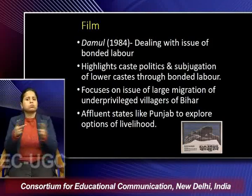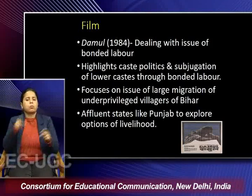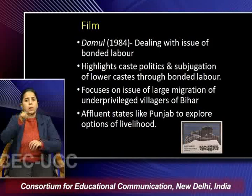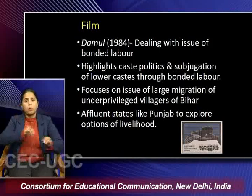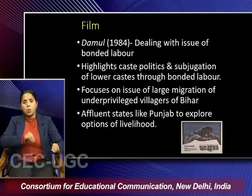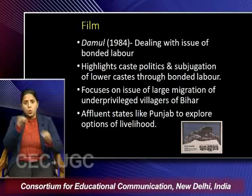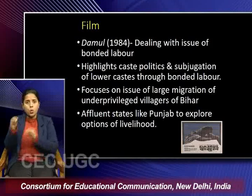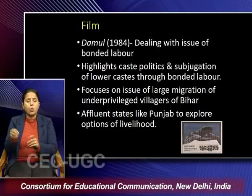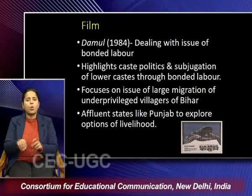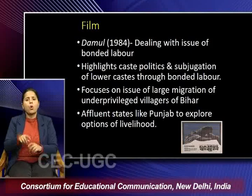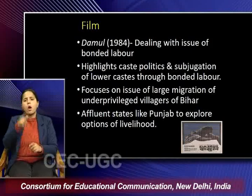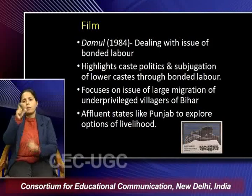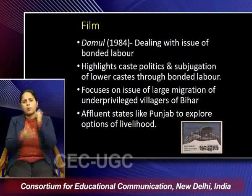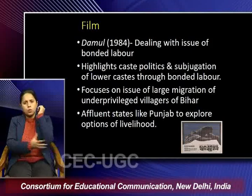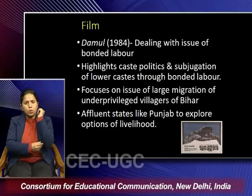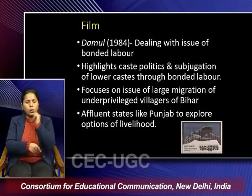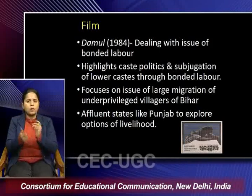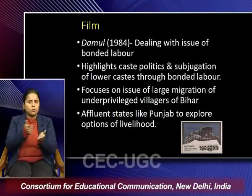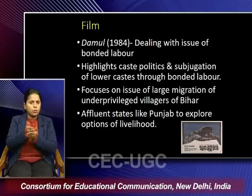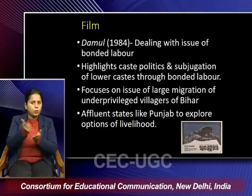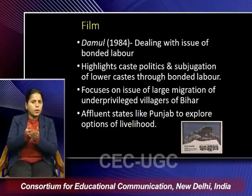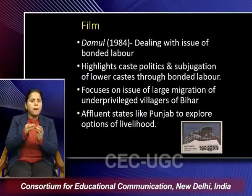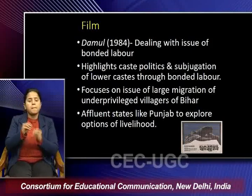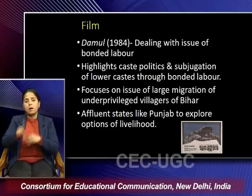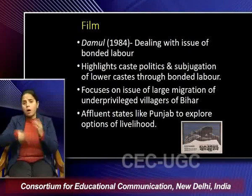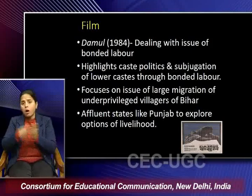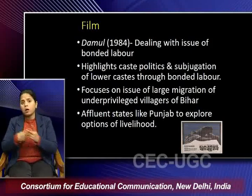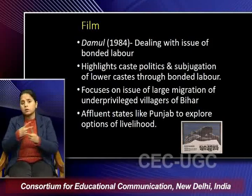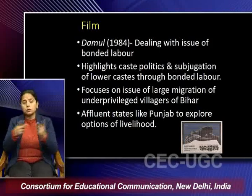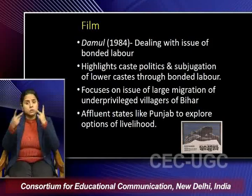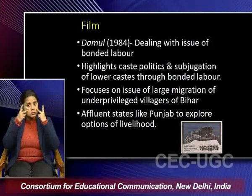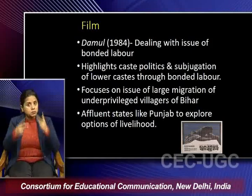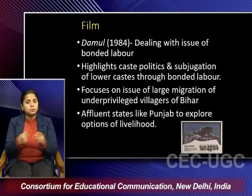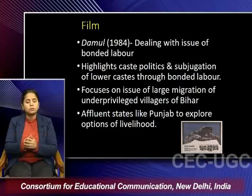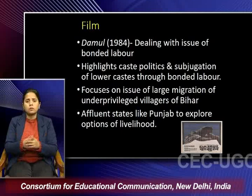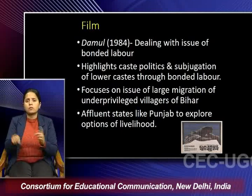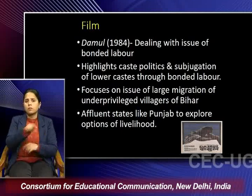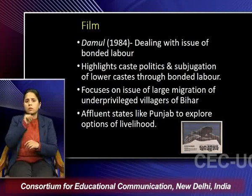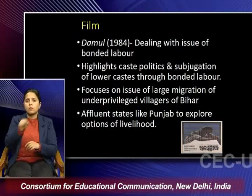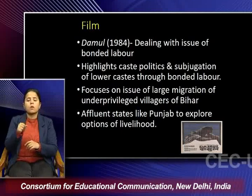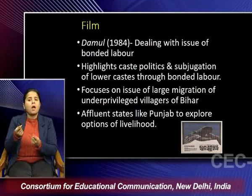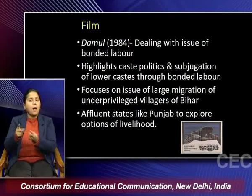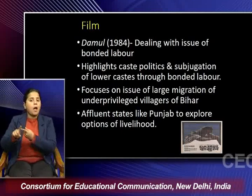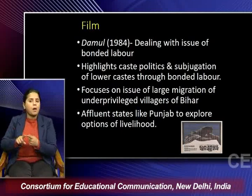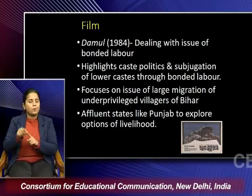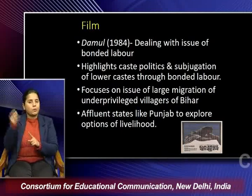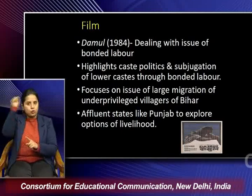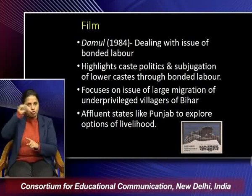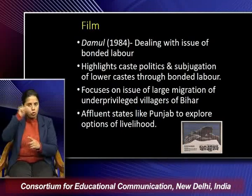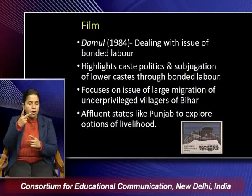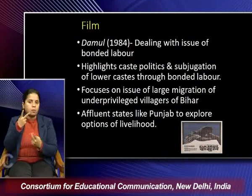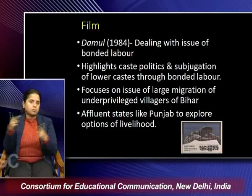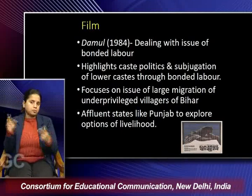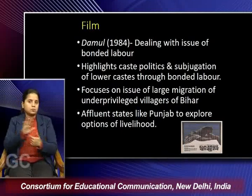of underprivileged villagers of Bihar and to the affluent states like Punjab to explore